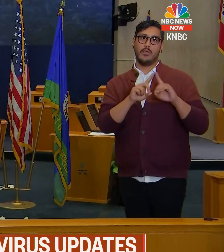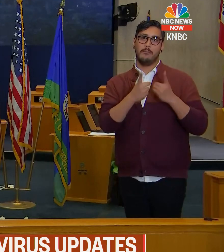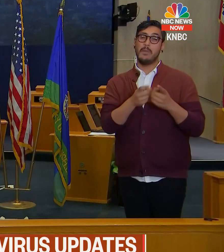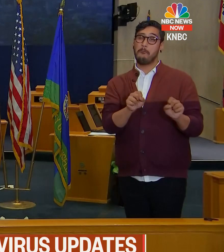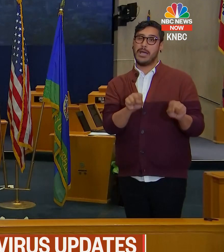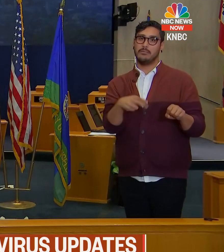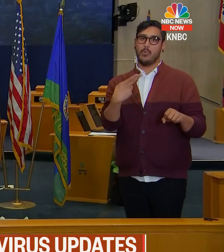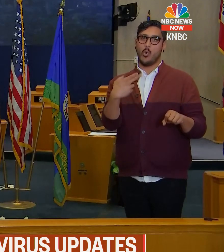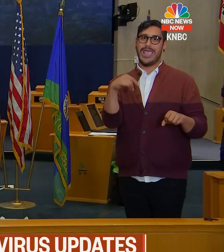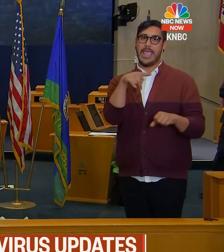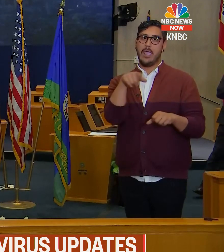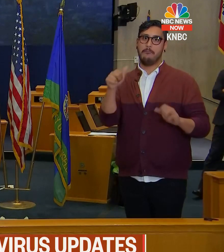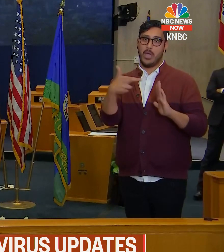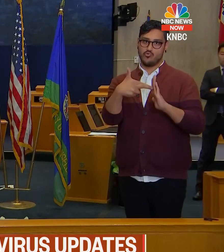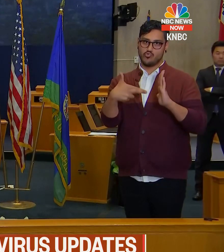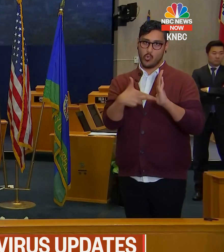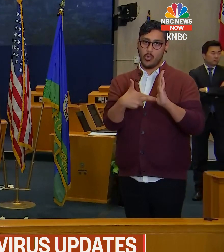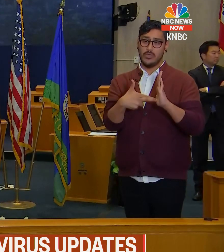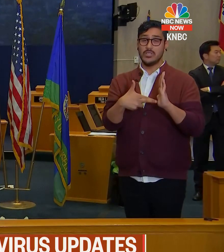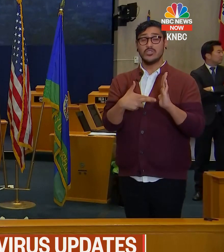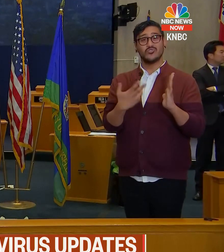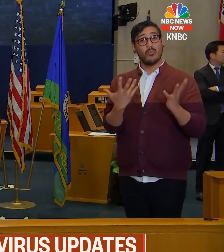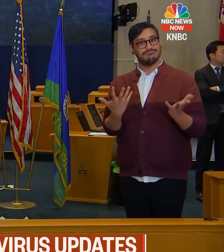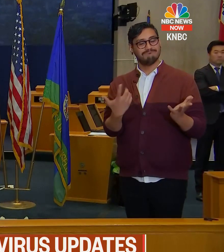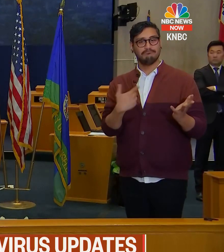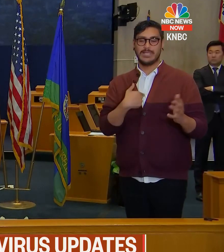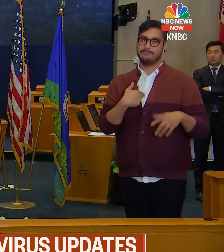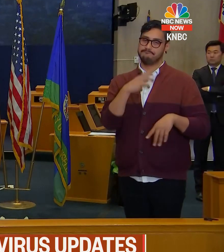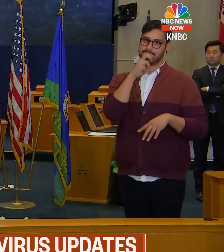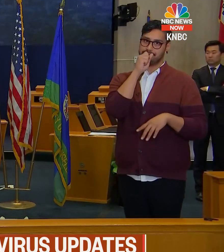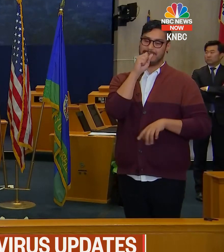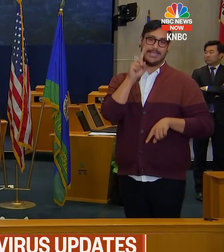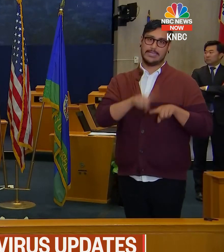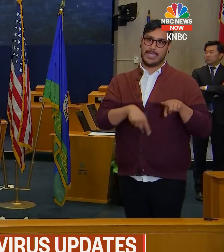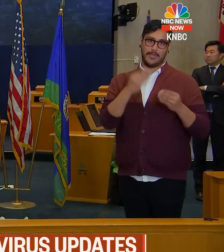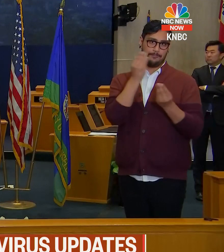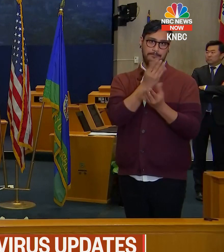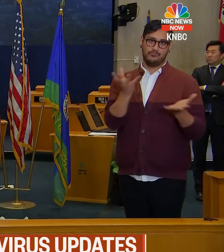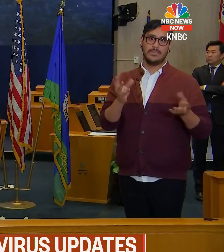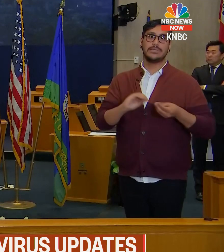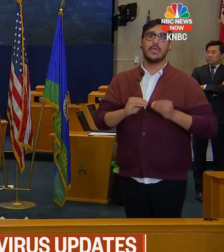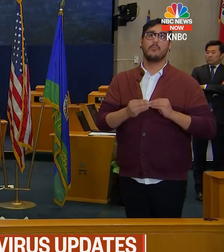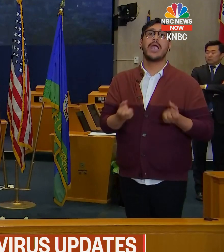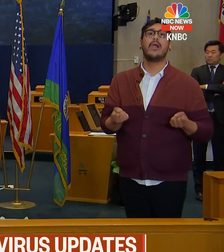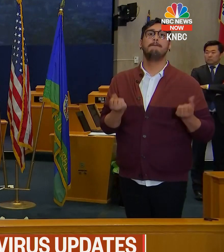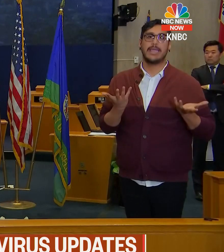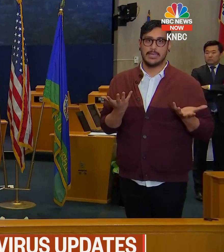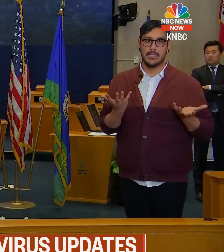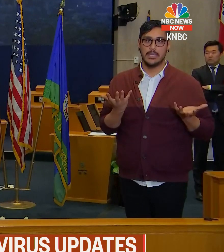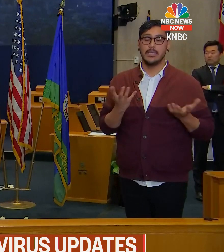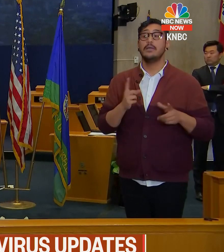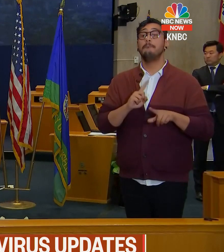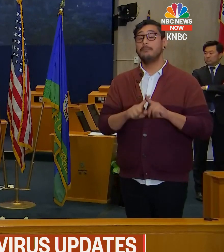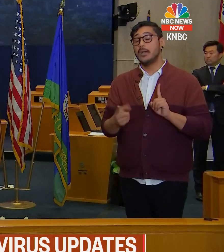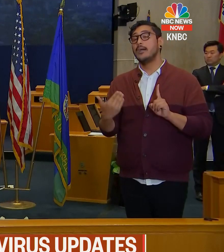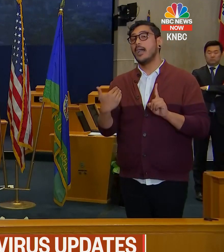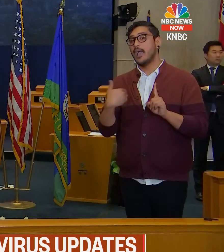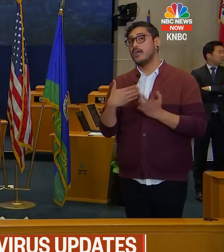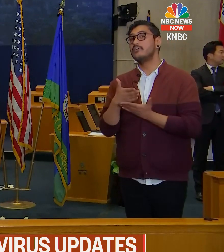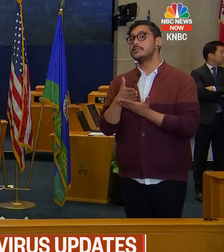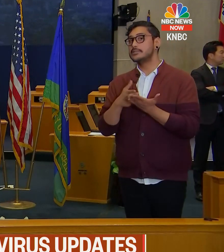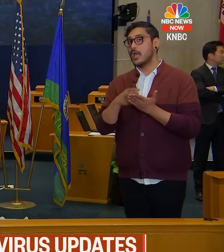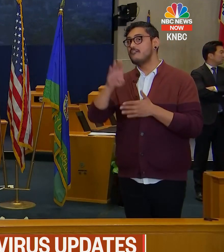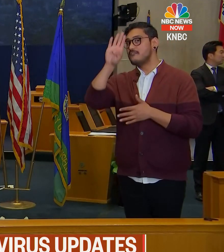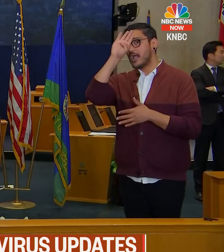guidelines. Therefore, at this time, I will not release numbers. But what I will say is that we do have some firefighters